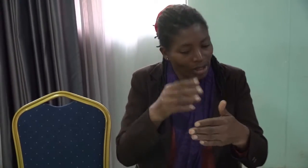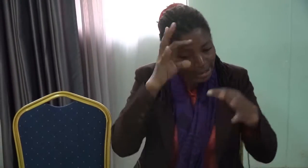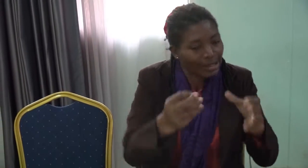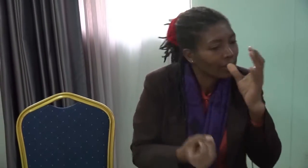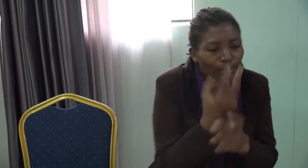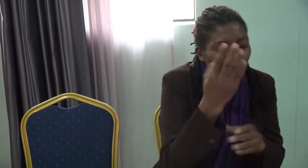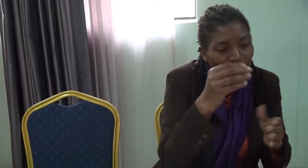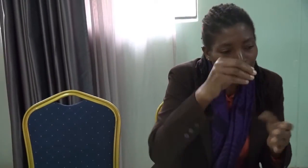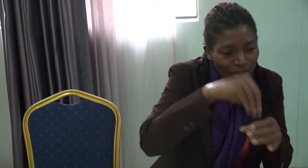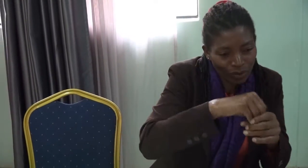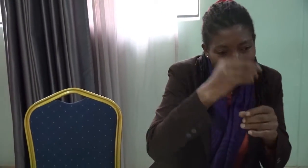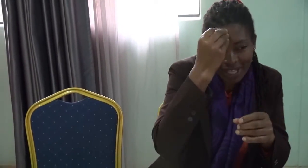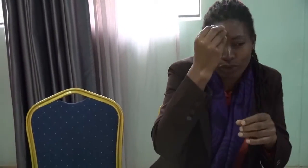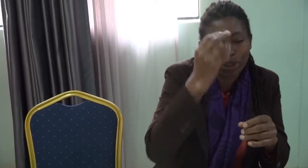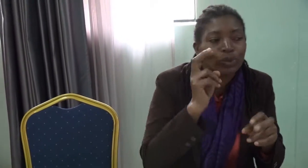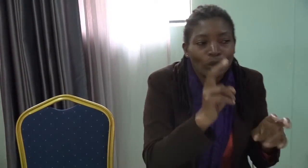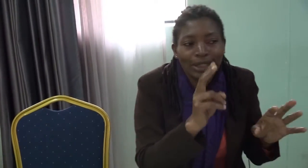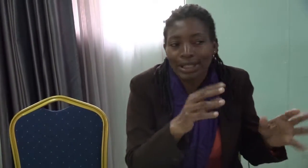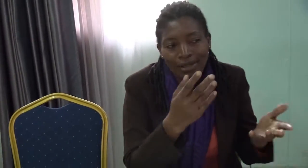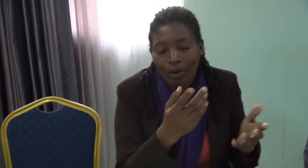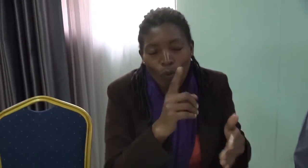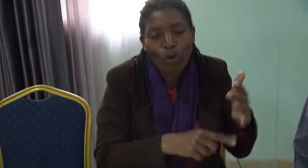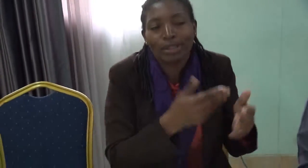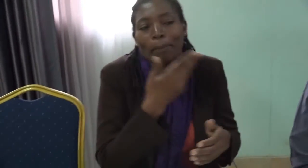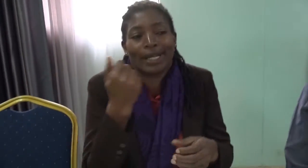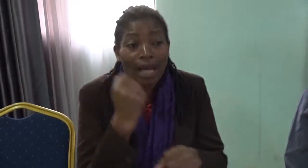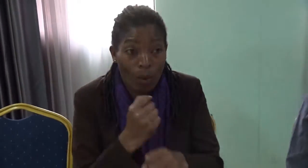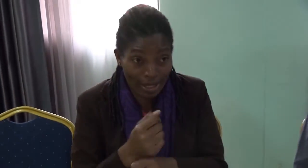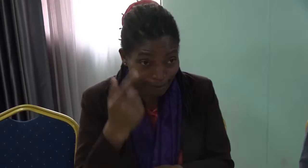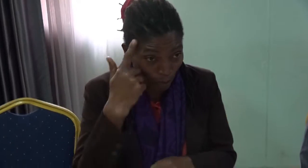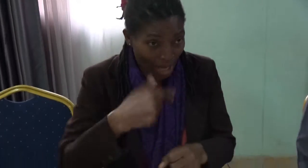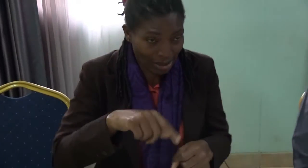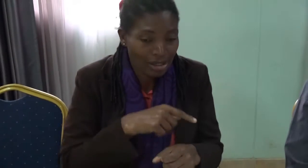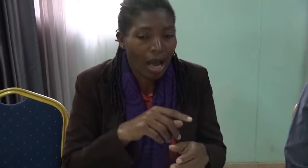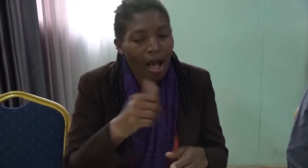we are just talking and coming up with it? And